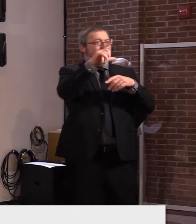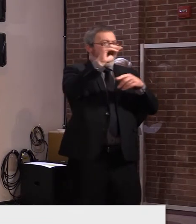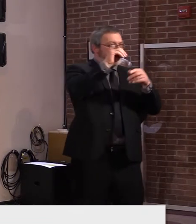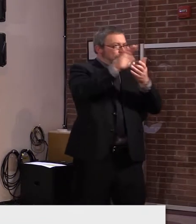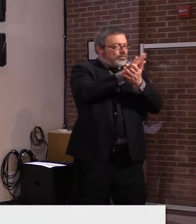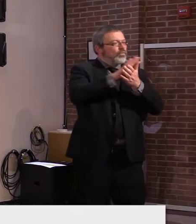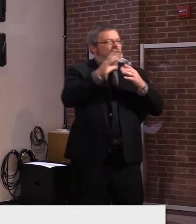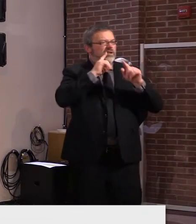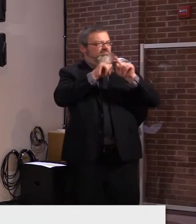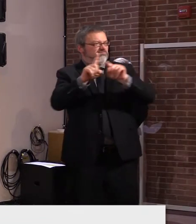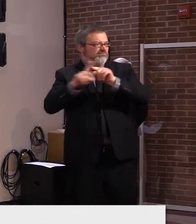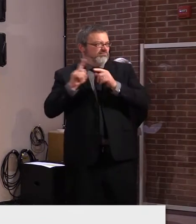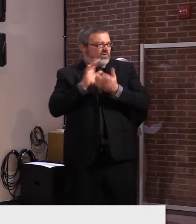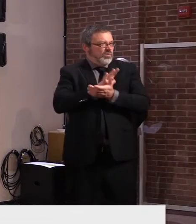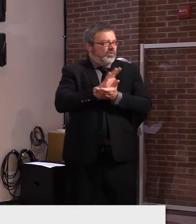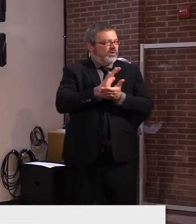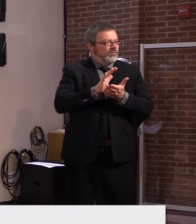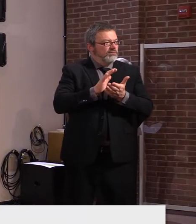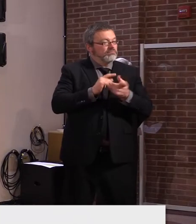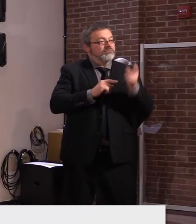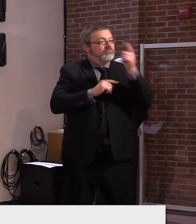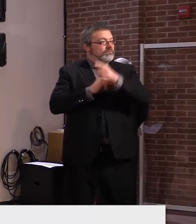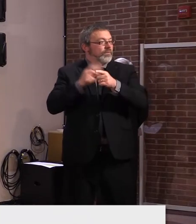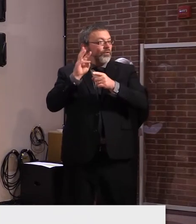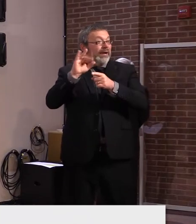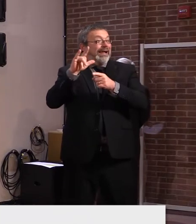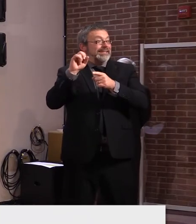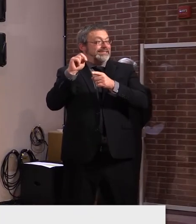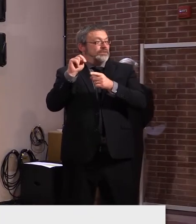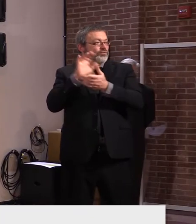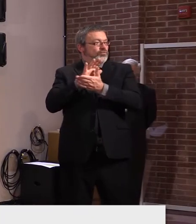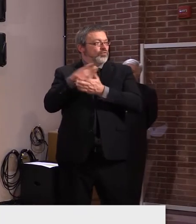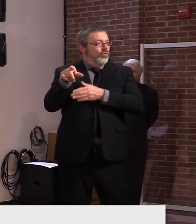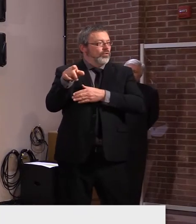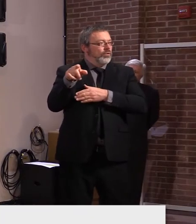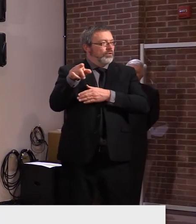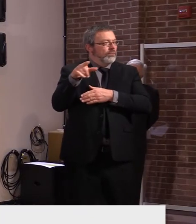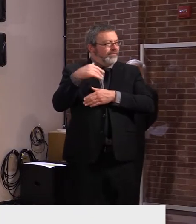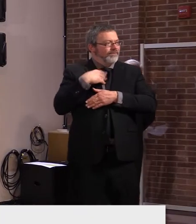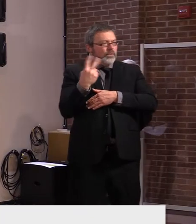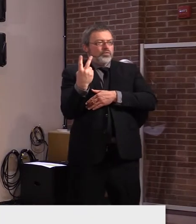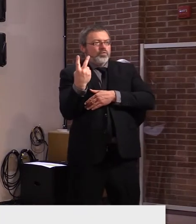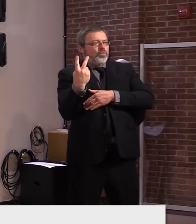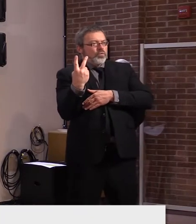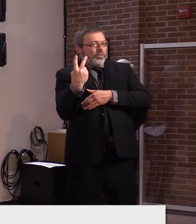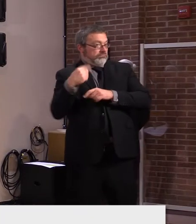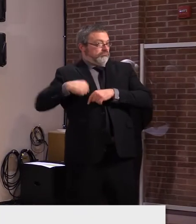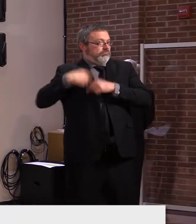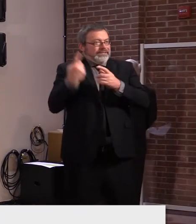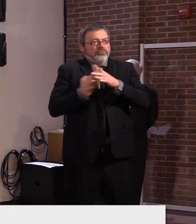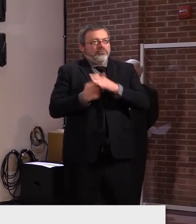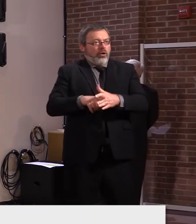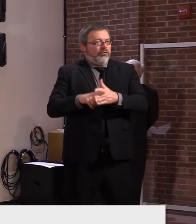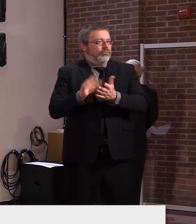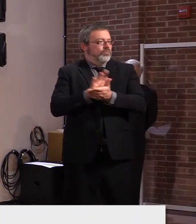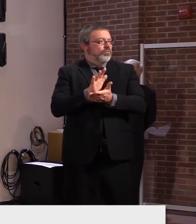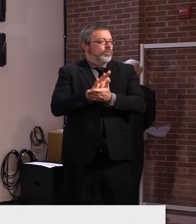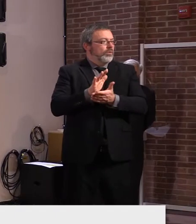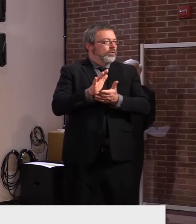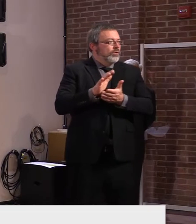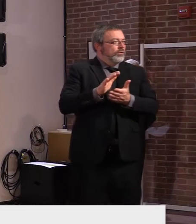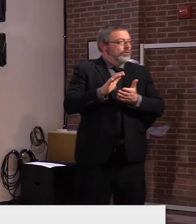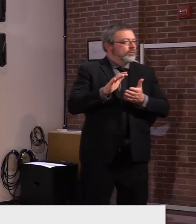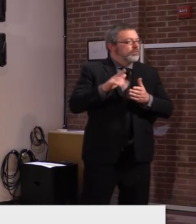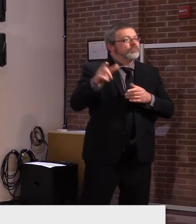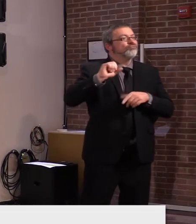last 7 days, but 24 in total since the start of the school year. Shelburne, on the other hand, has not had any cases in the last 7 days